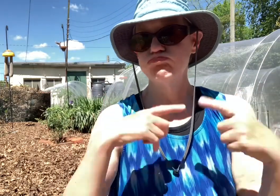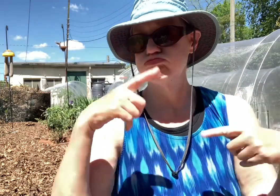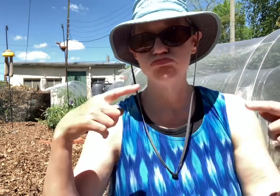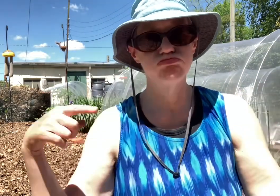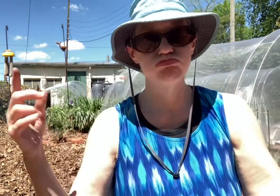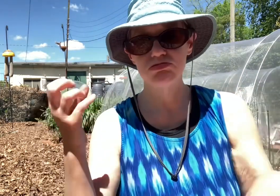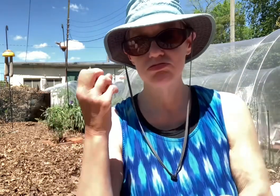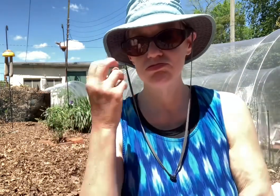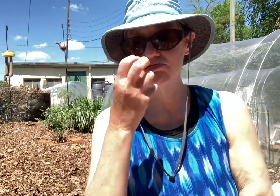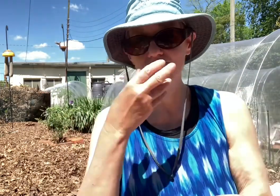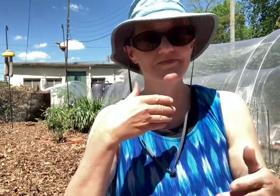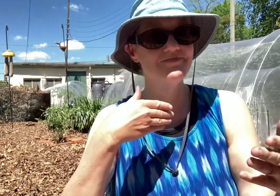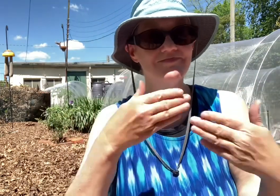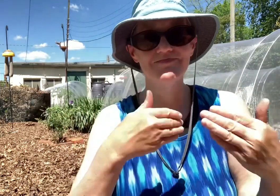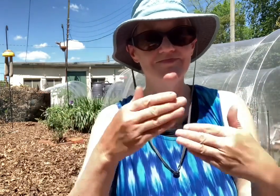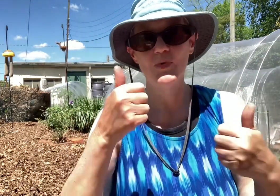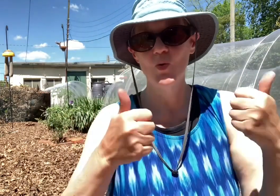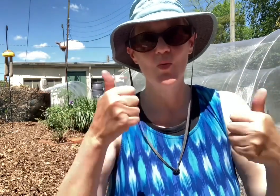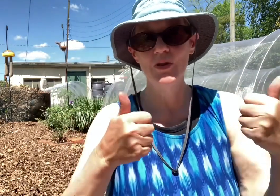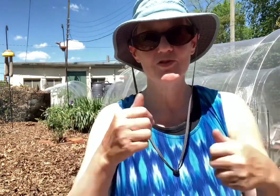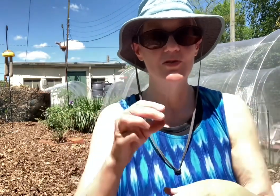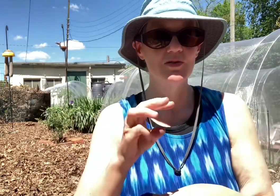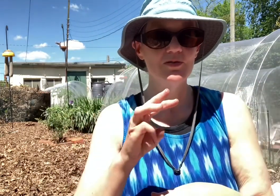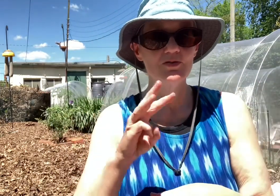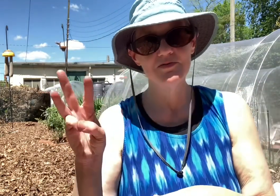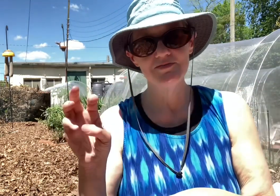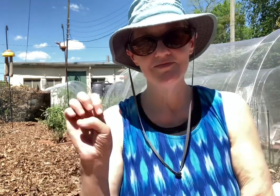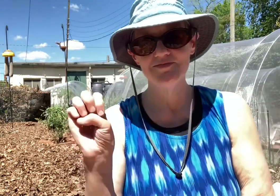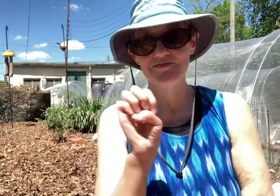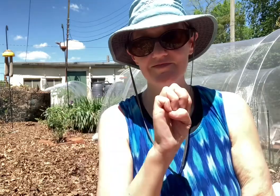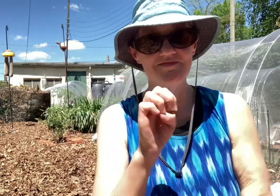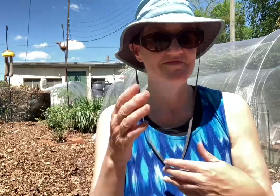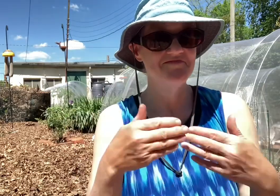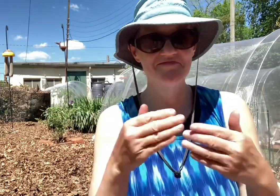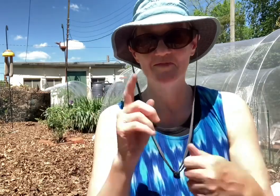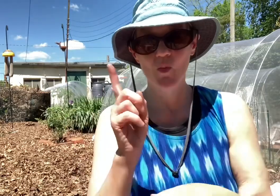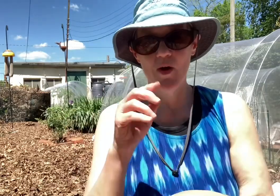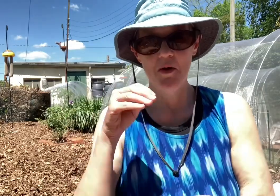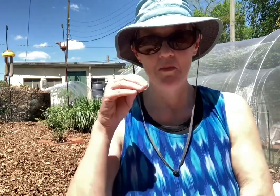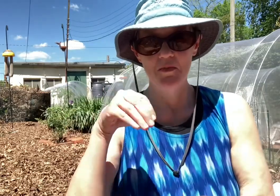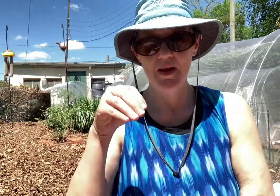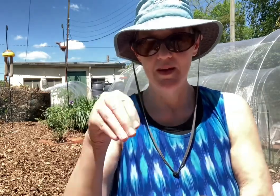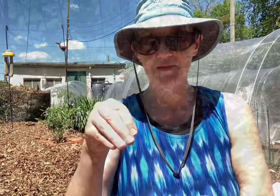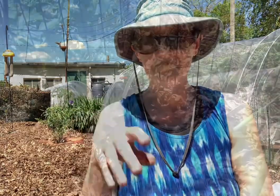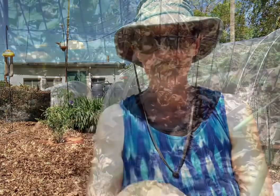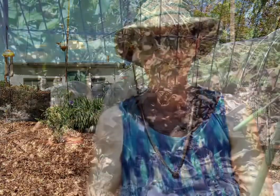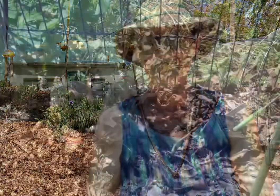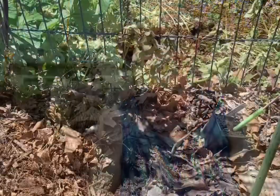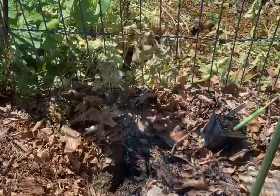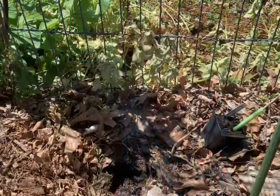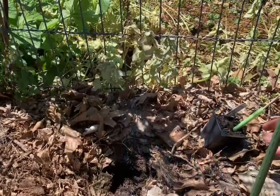But Autumn Beauty has so many flowers, it's not going to matter if you plant it on the east or the west side.